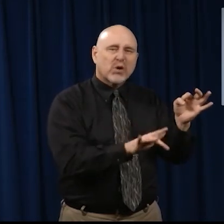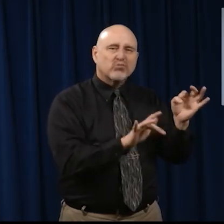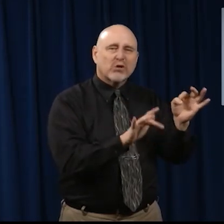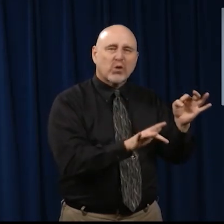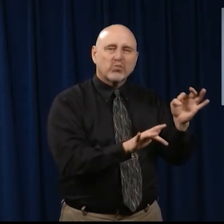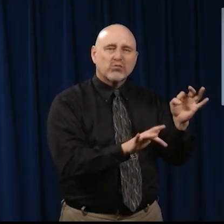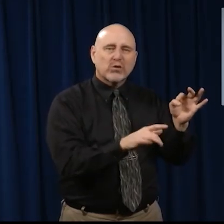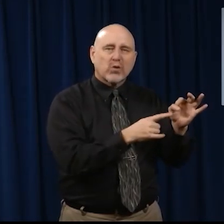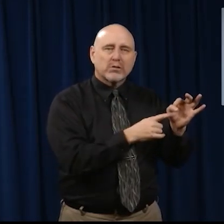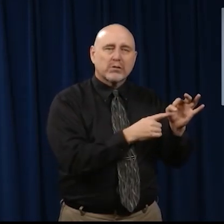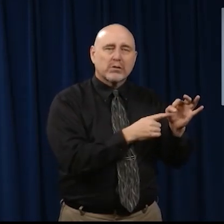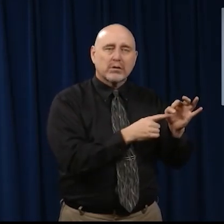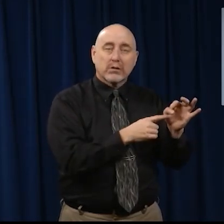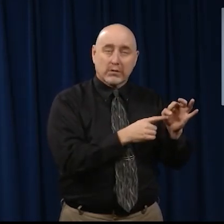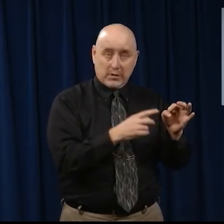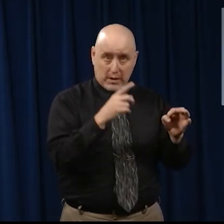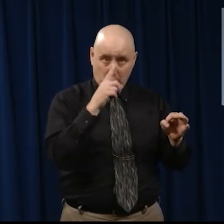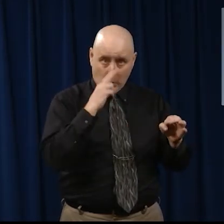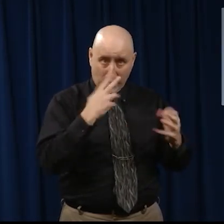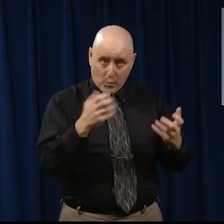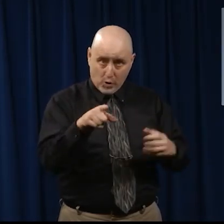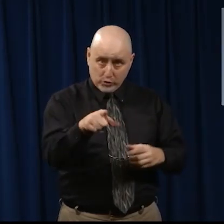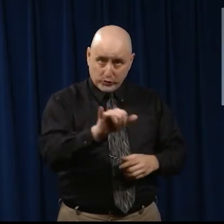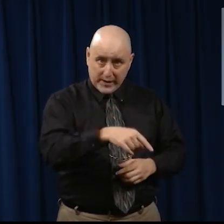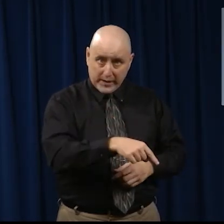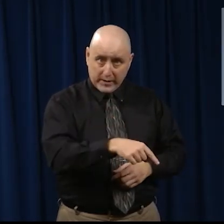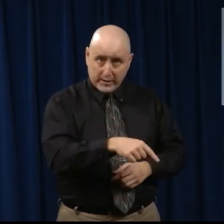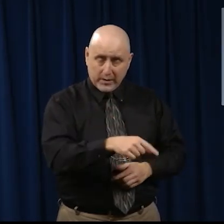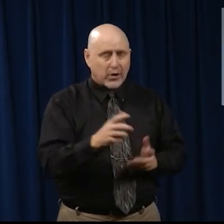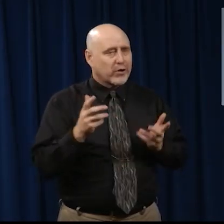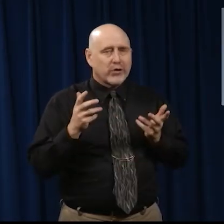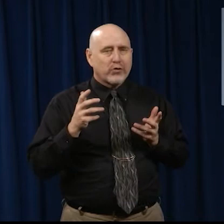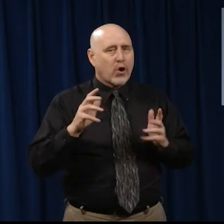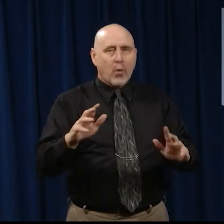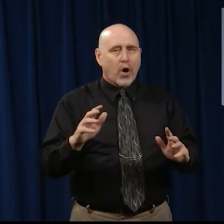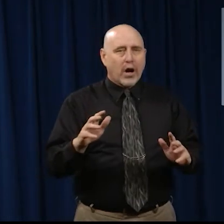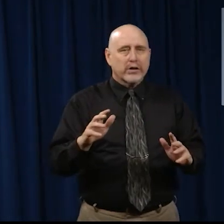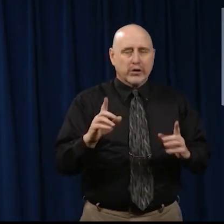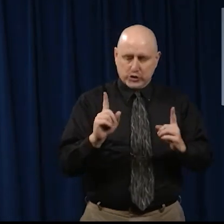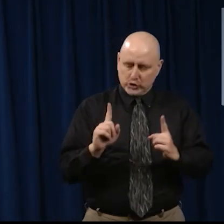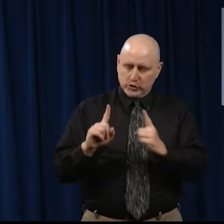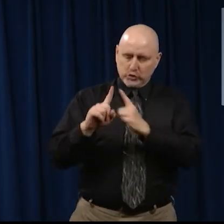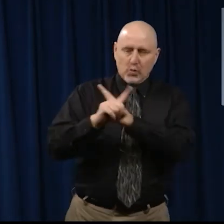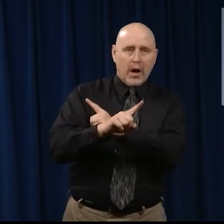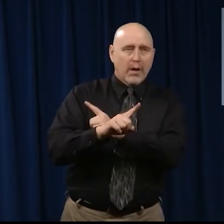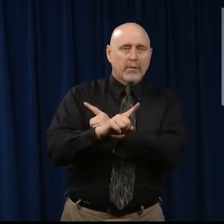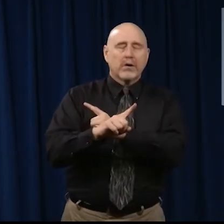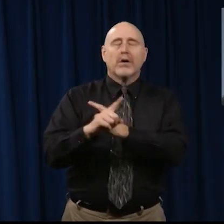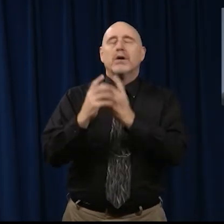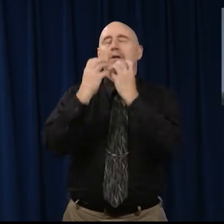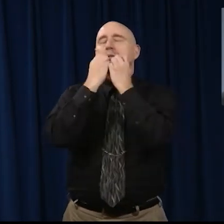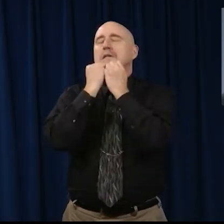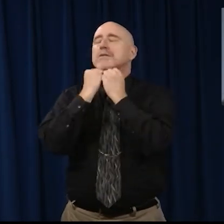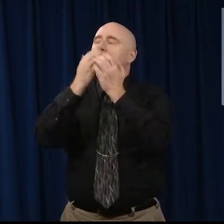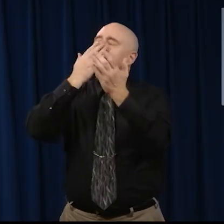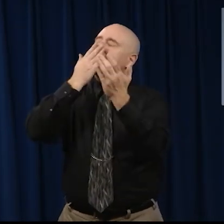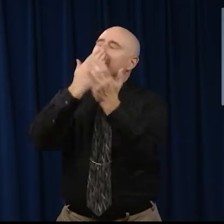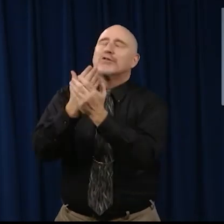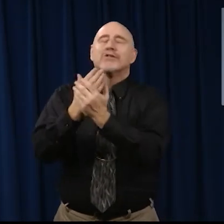food. You don't want to be a lab rat. You don't want to swap something so valuable and